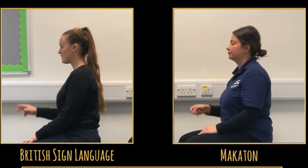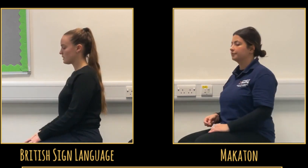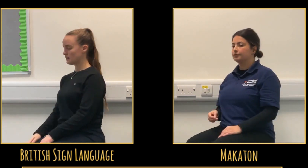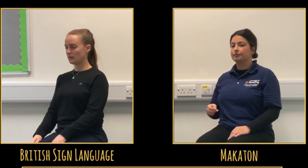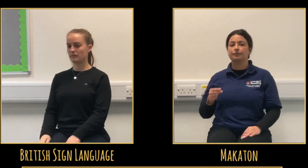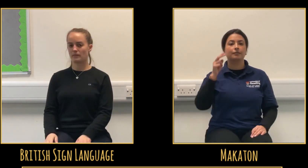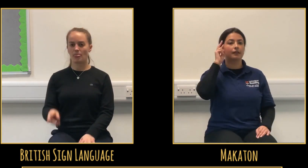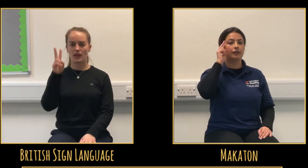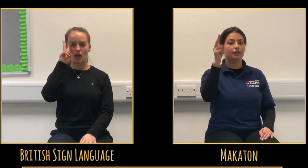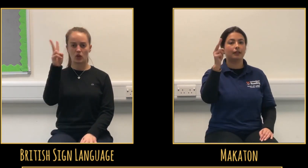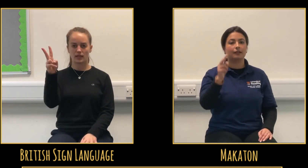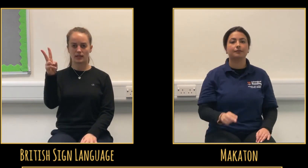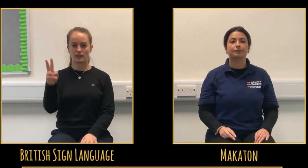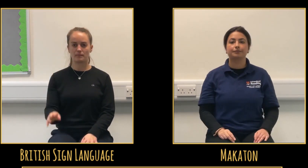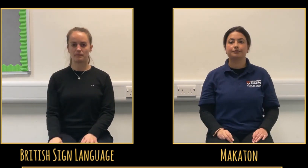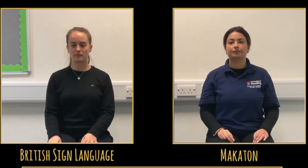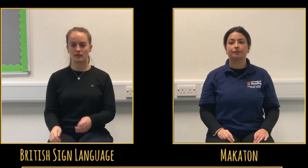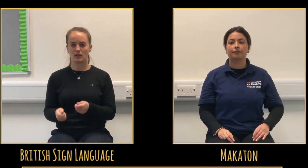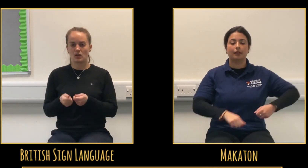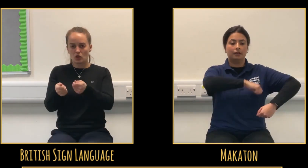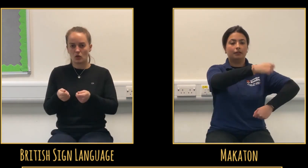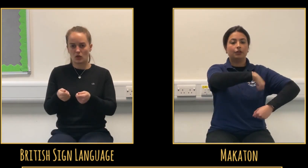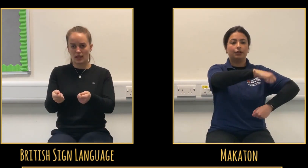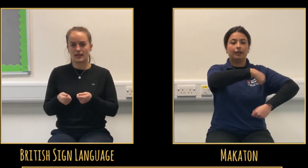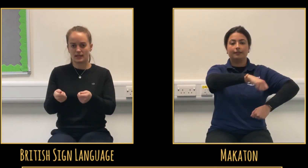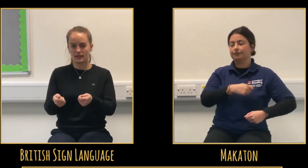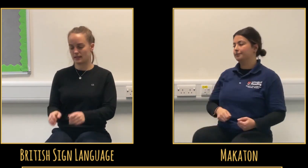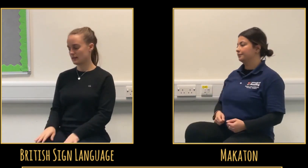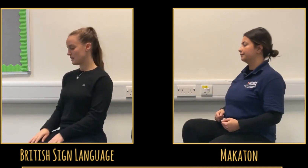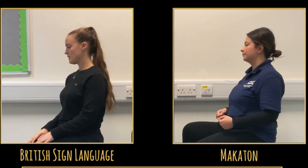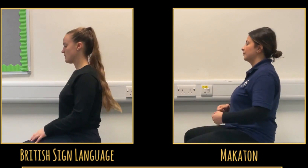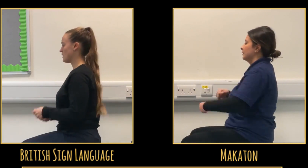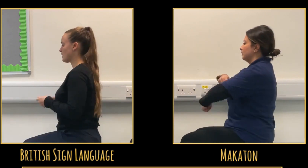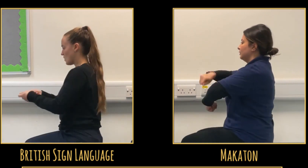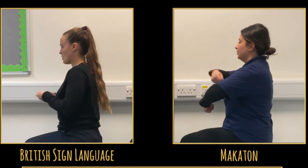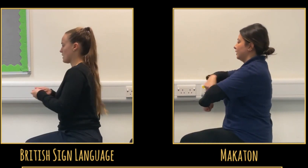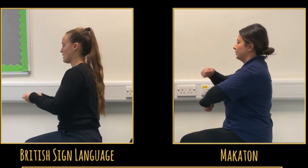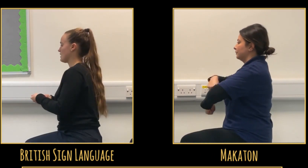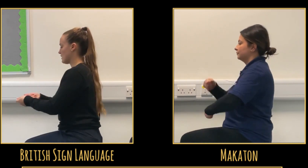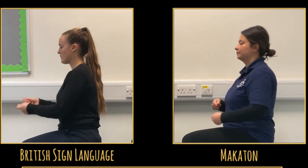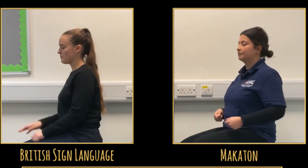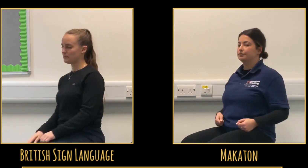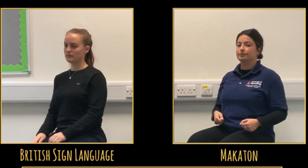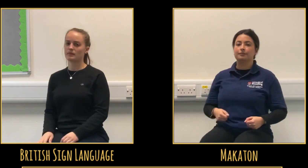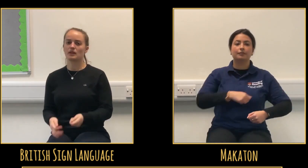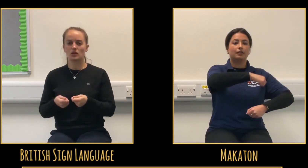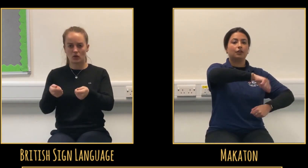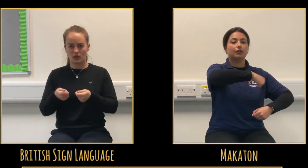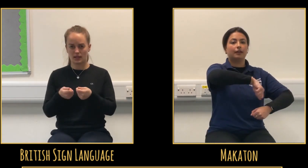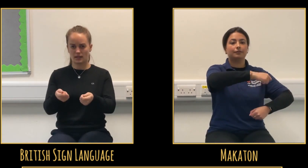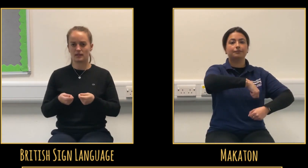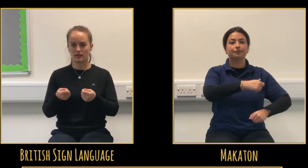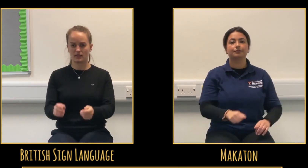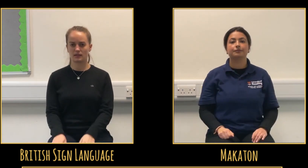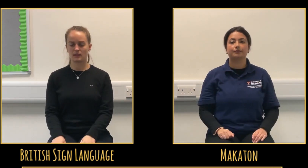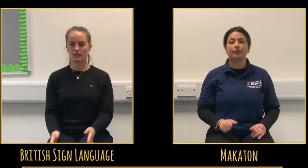Looking. Looking. Cooking. Cooking. Cooking.